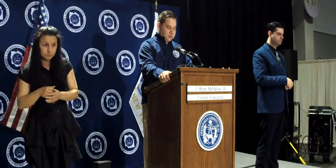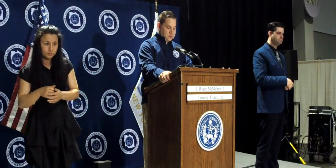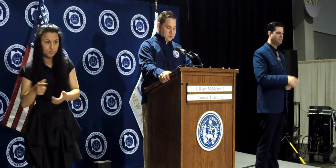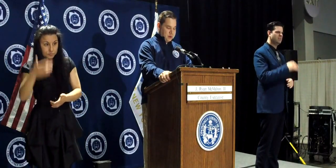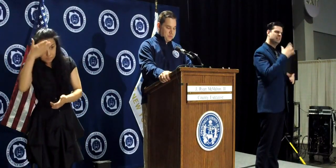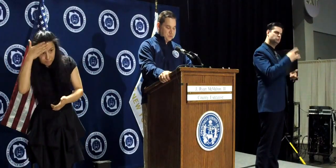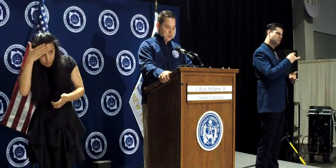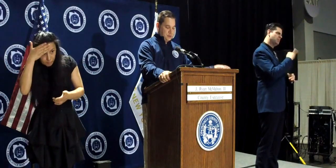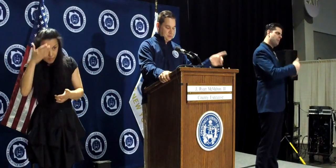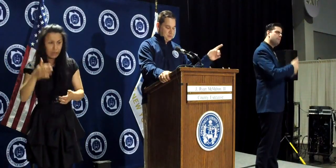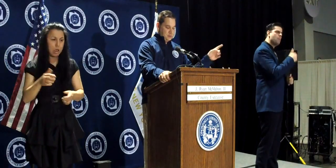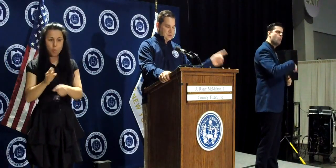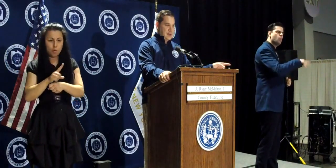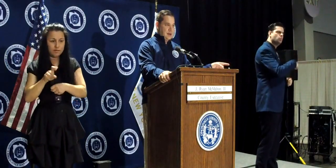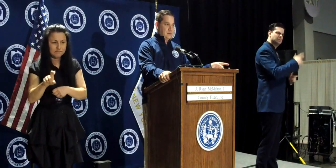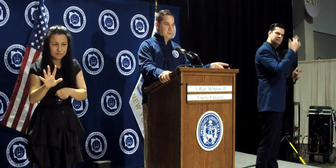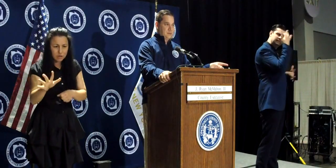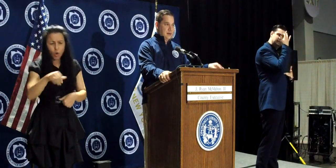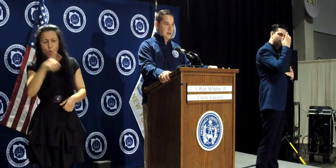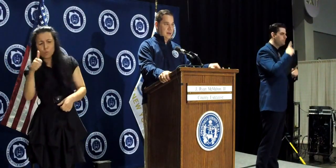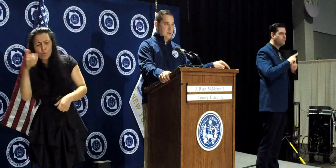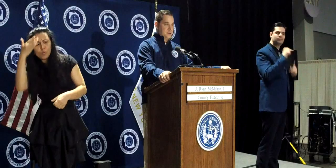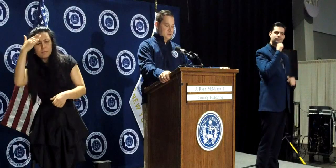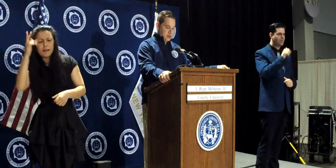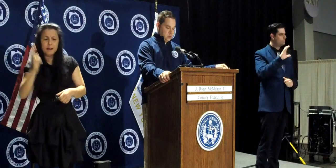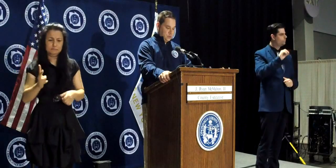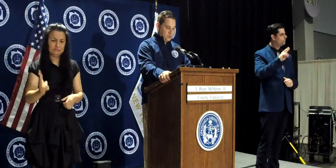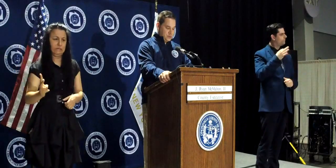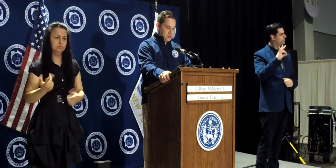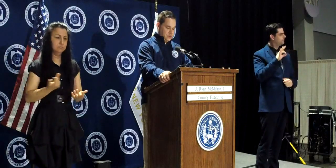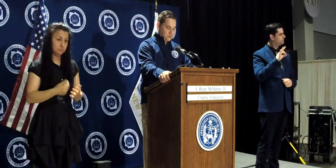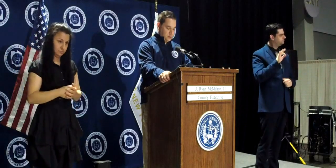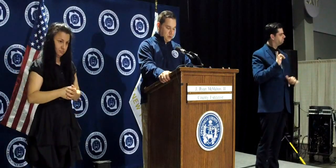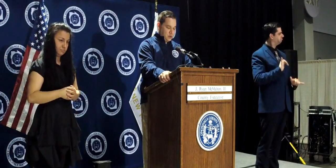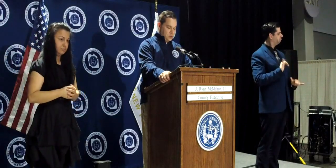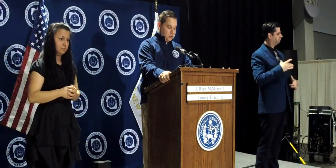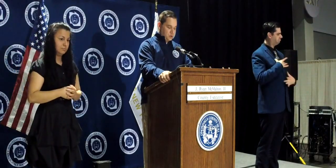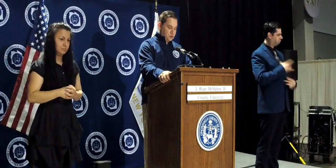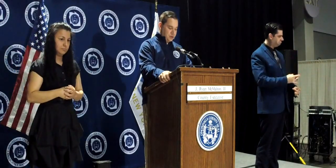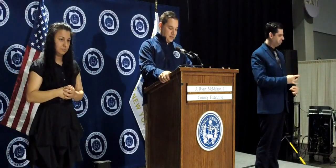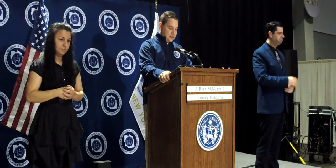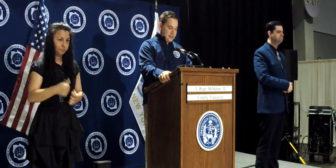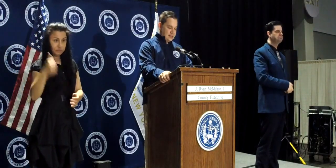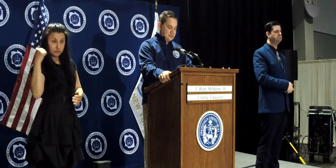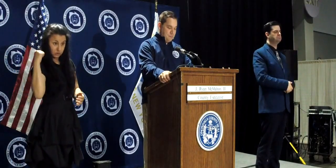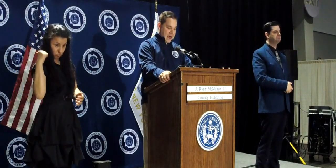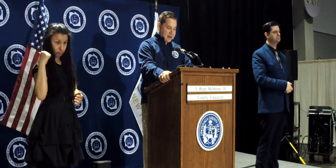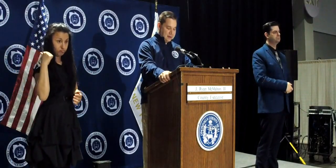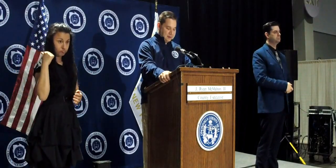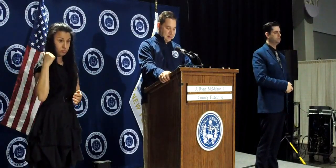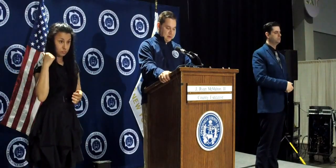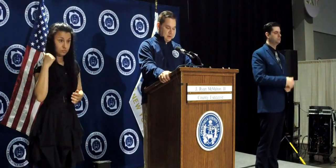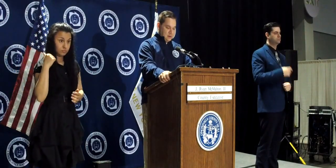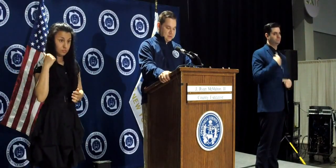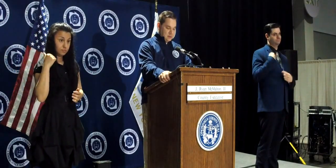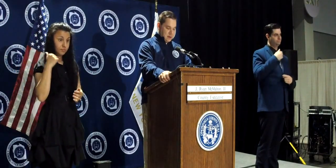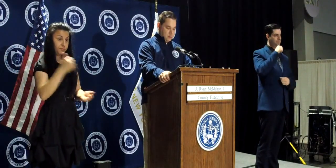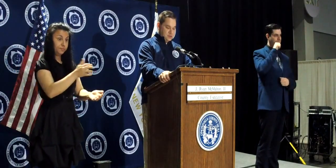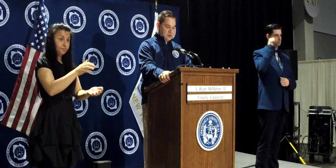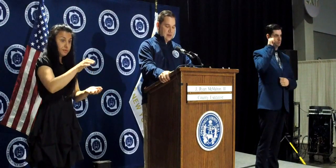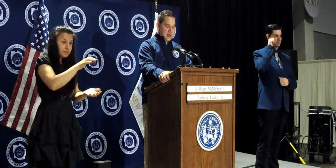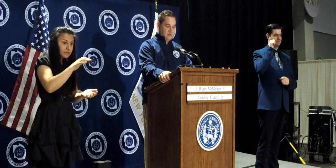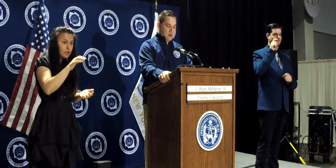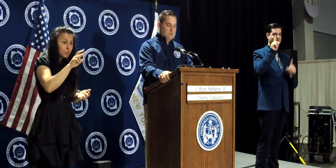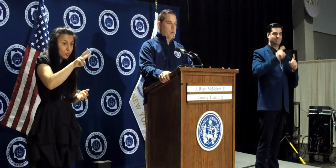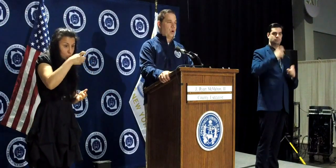Yesterday, between this time today and yesterday, we've received 238 tests back, and